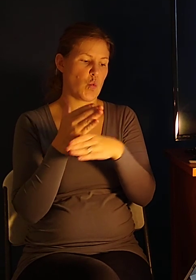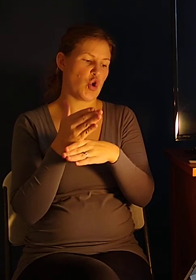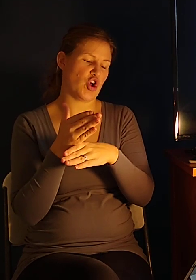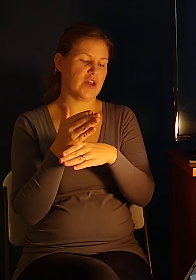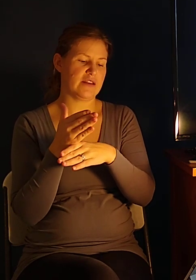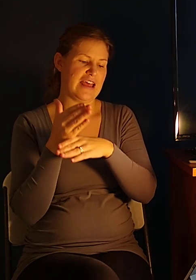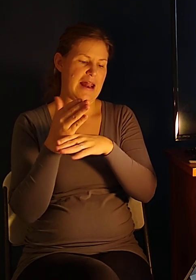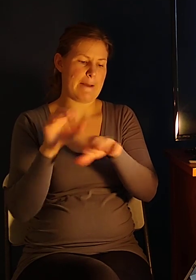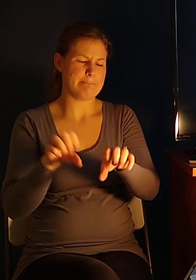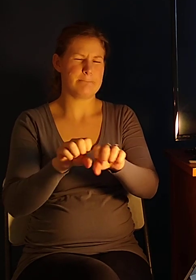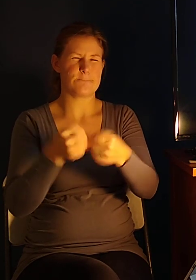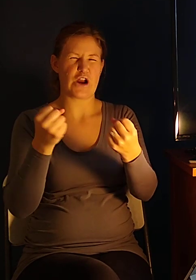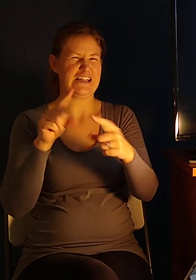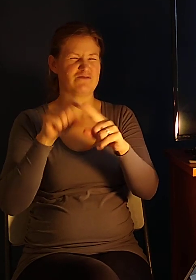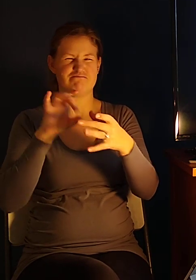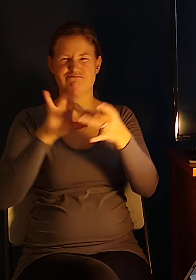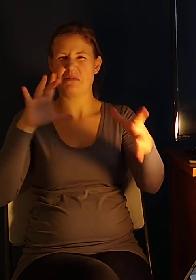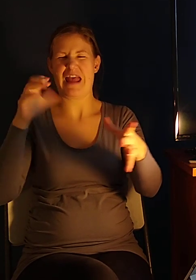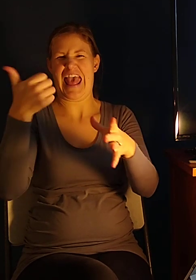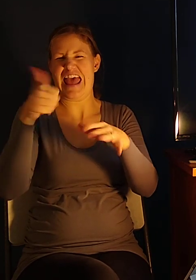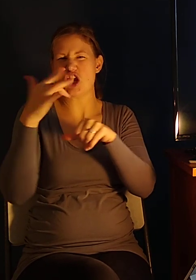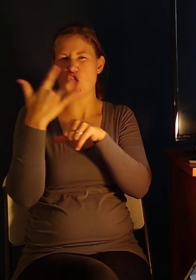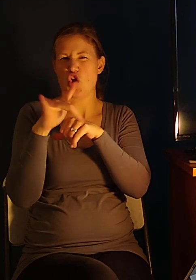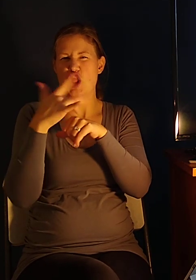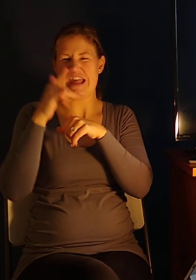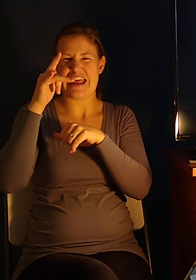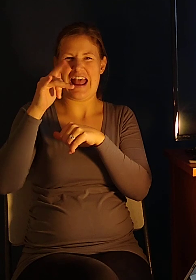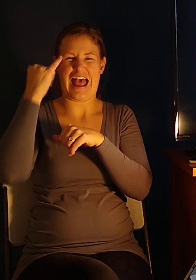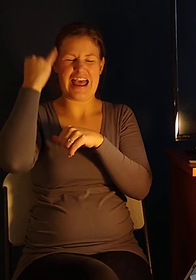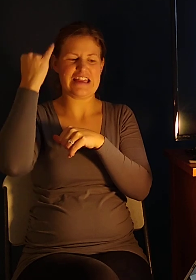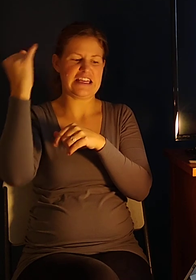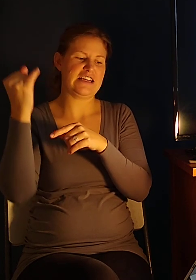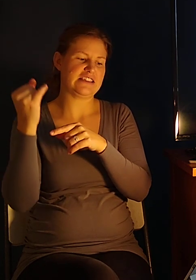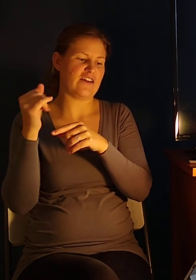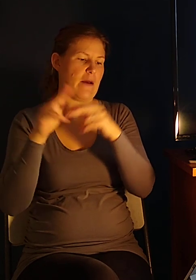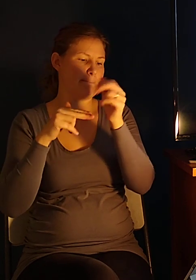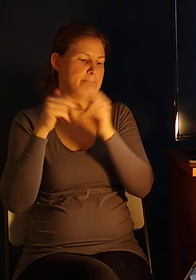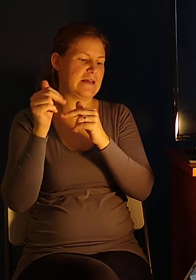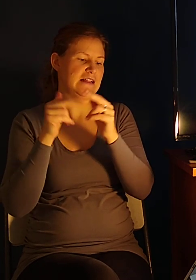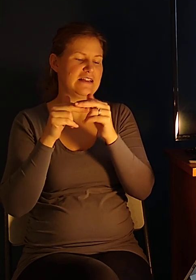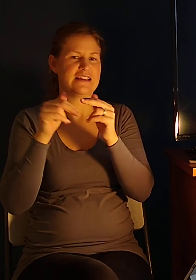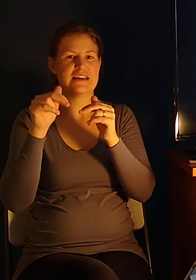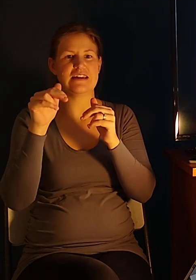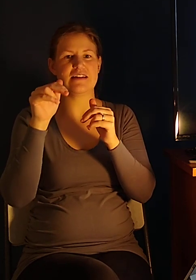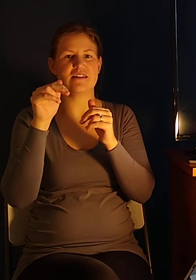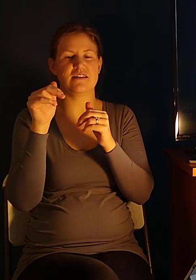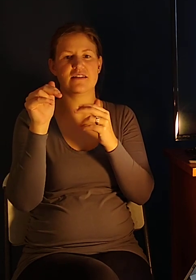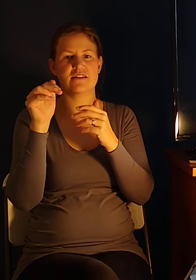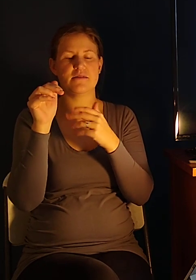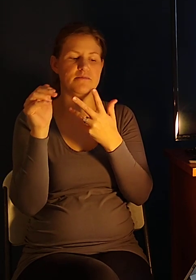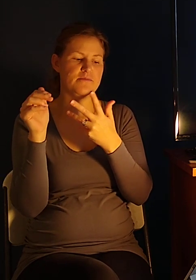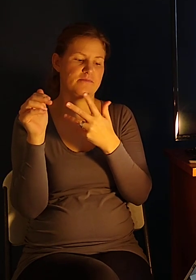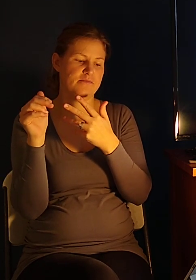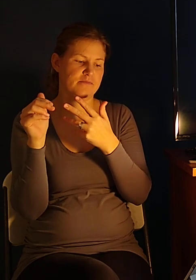it breaks from any kind of earlier ideas of building as mass. The